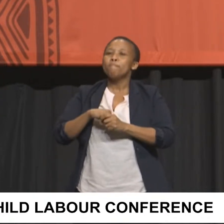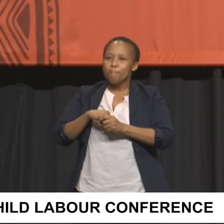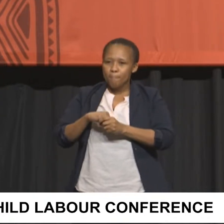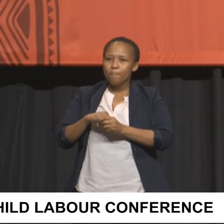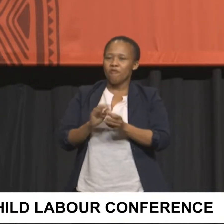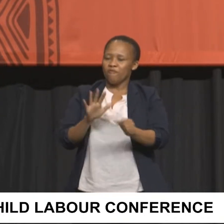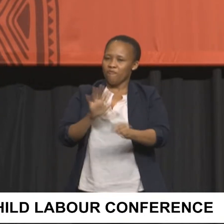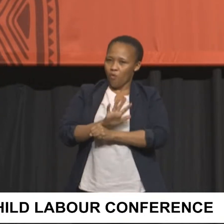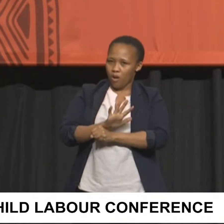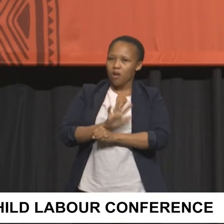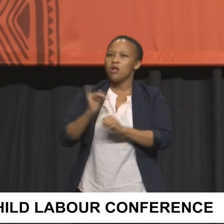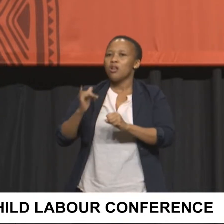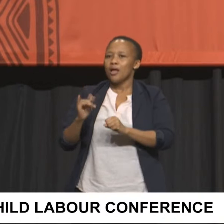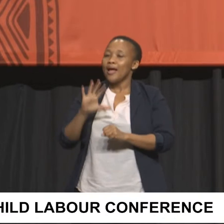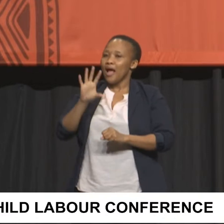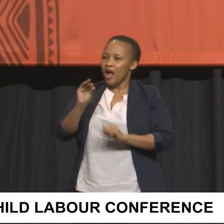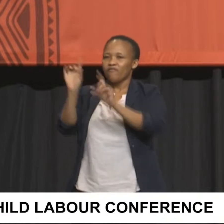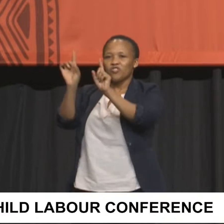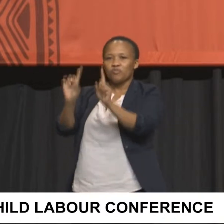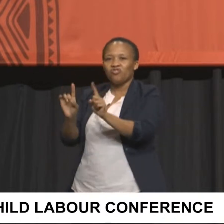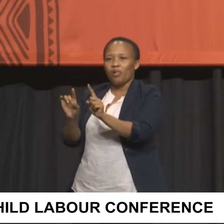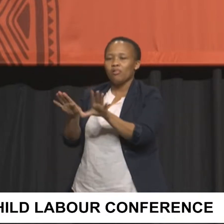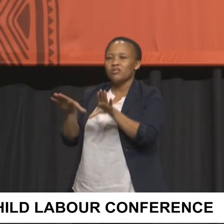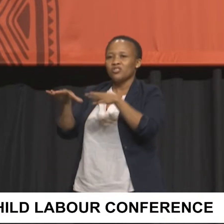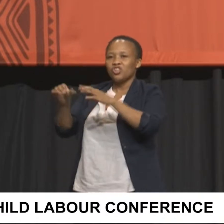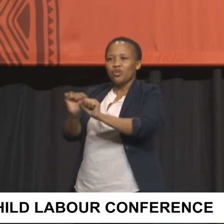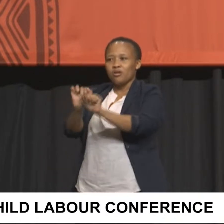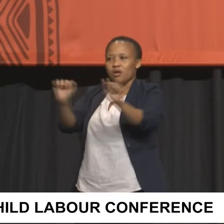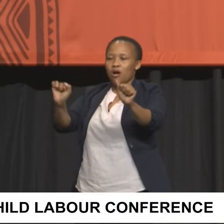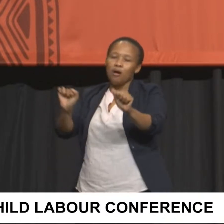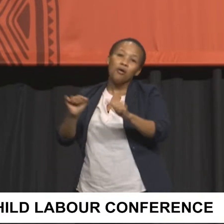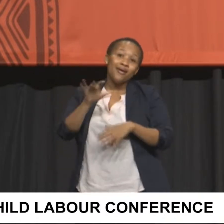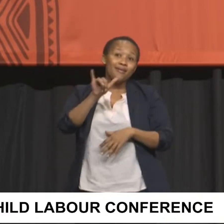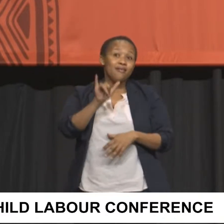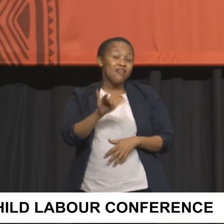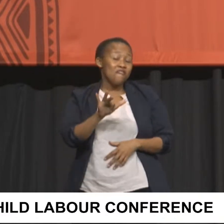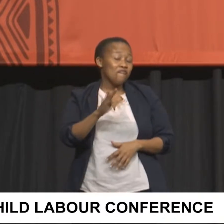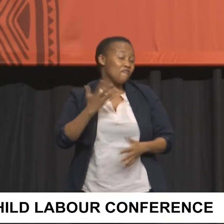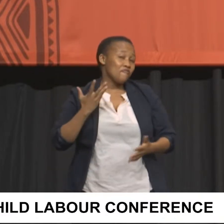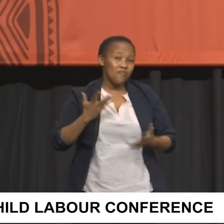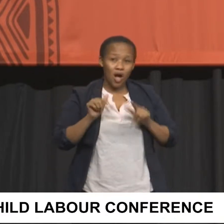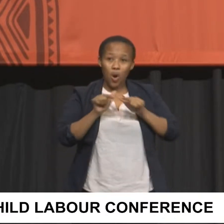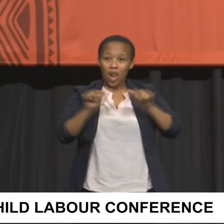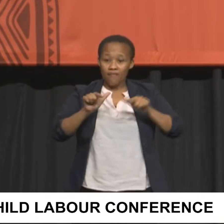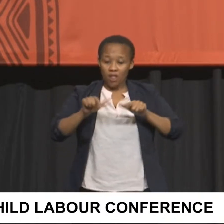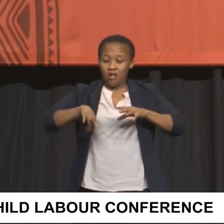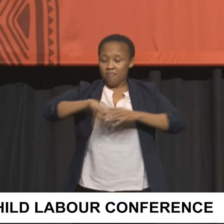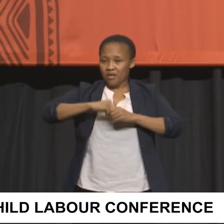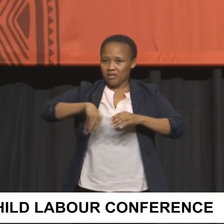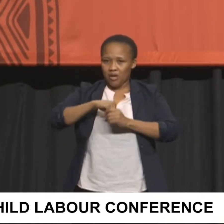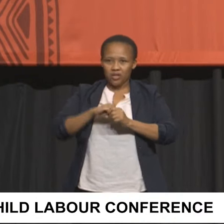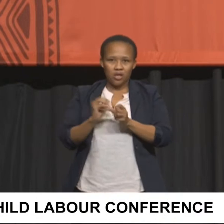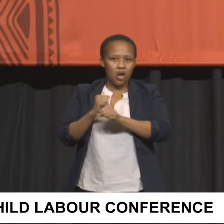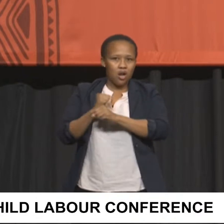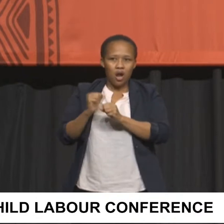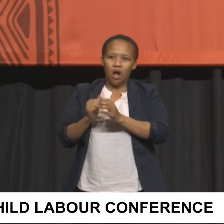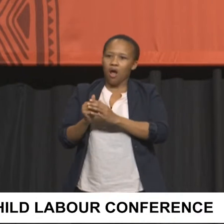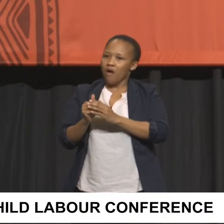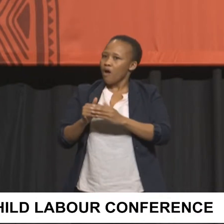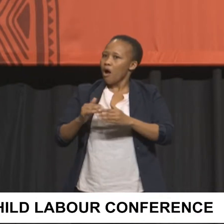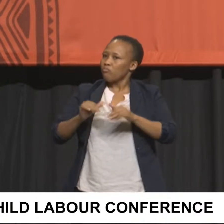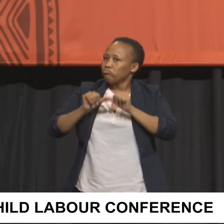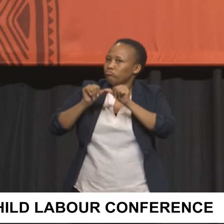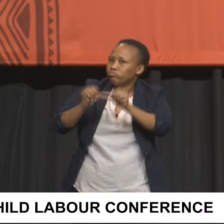own dedicated session. It will be a miss, ladies and gentlemen, if this level of participation is not carried on through